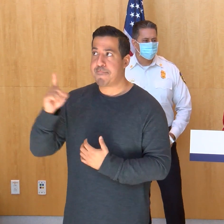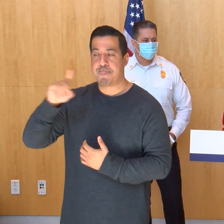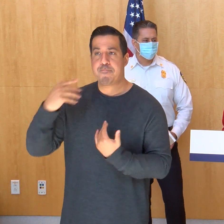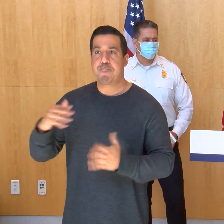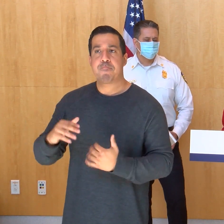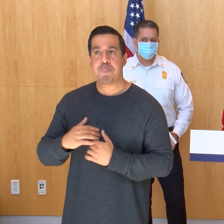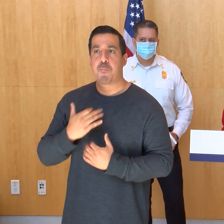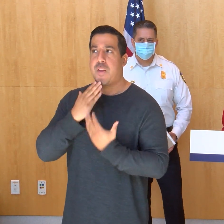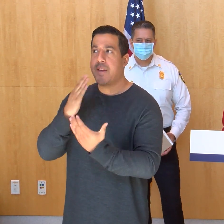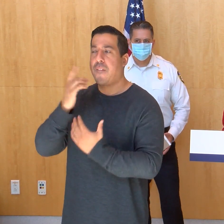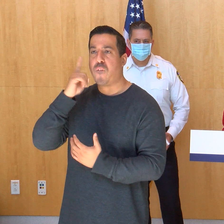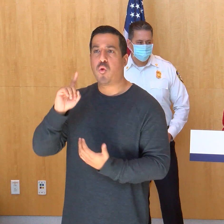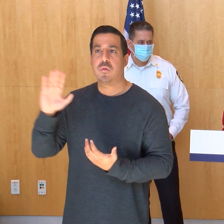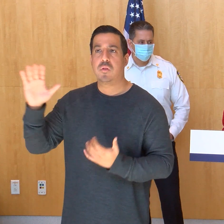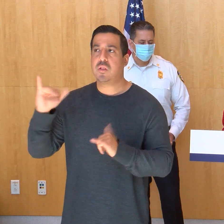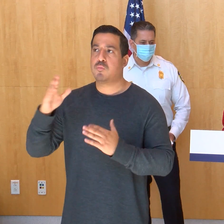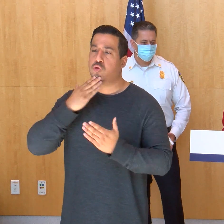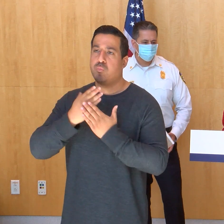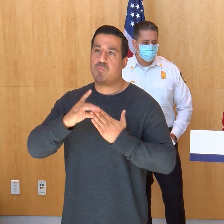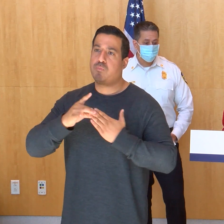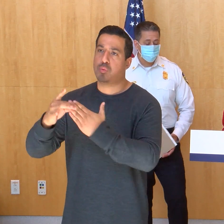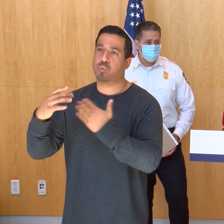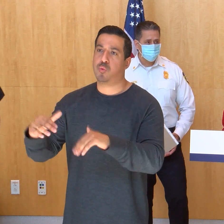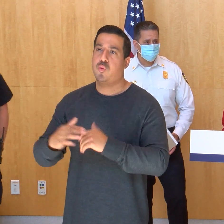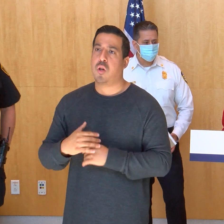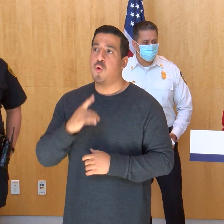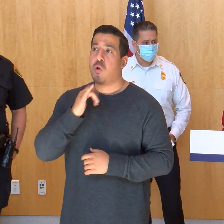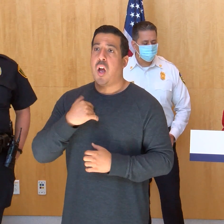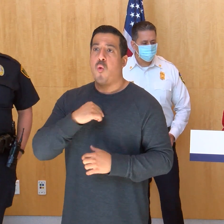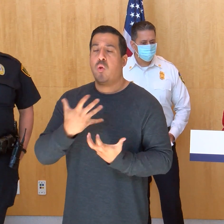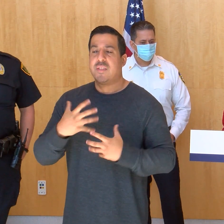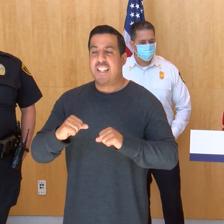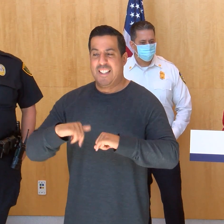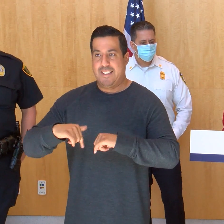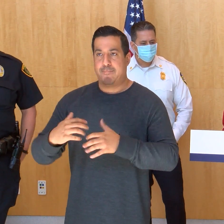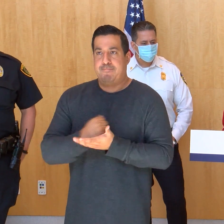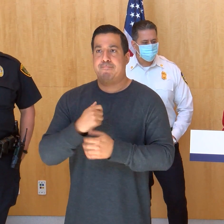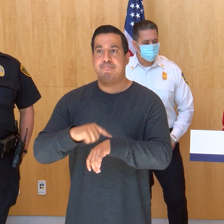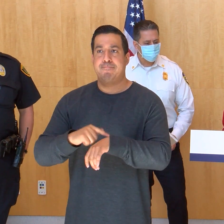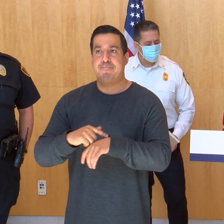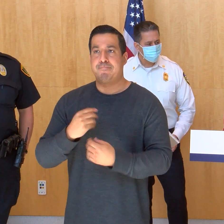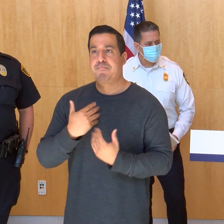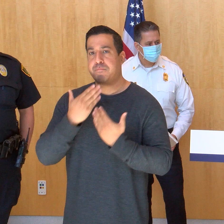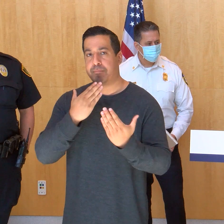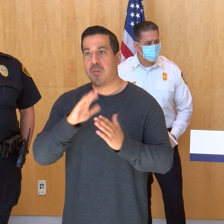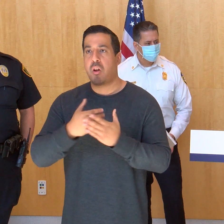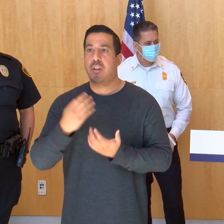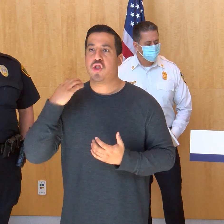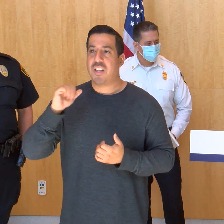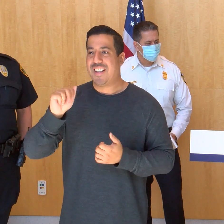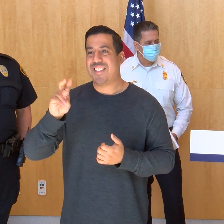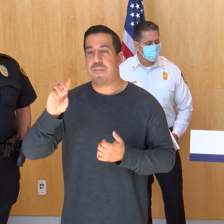much for this ongoing leadership, and really want to take the time to thank Chief ACEVEDO,